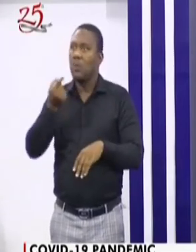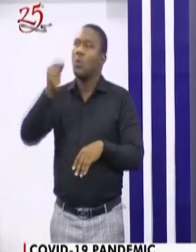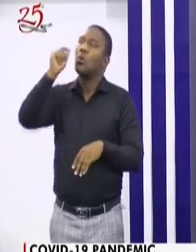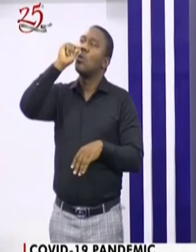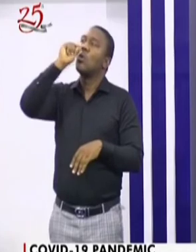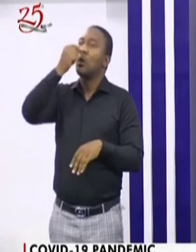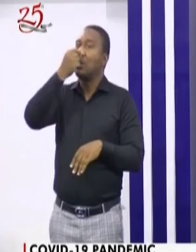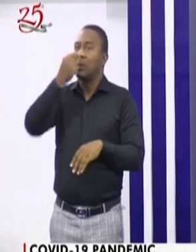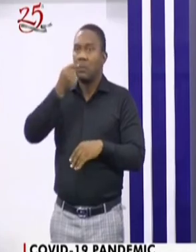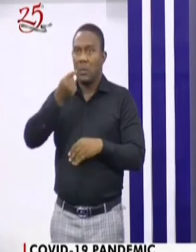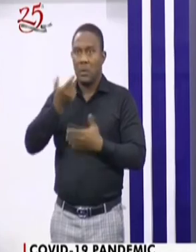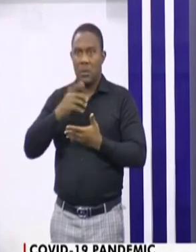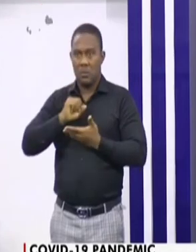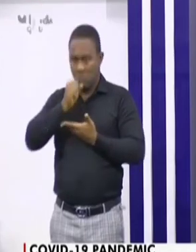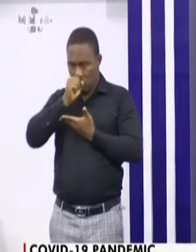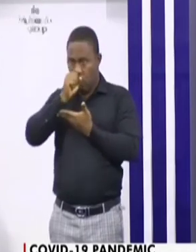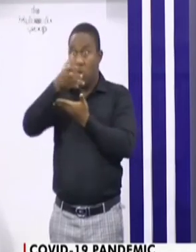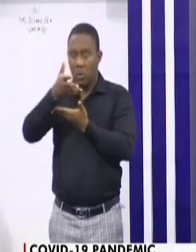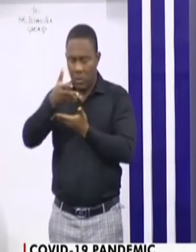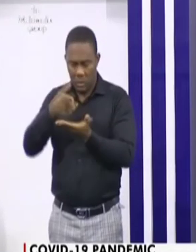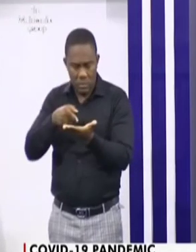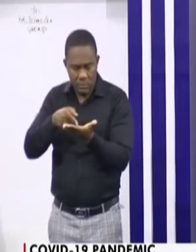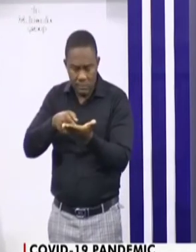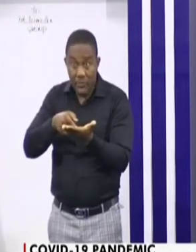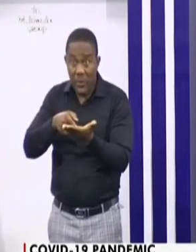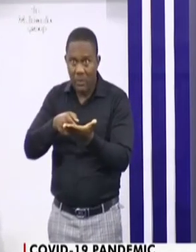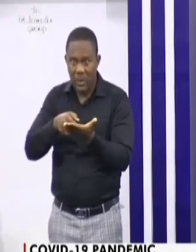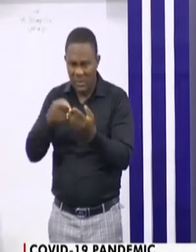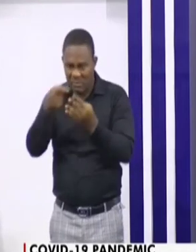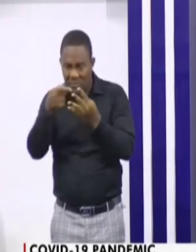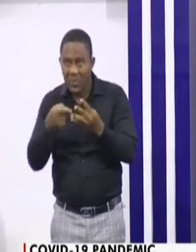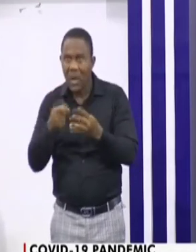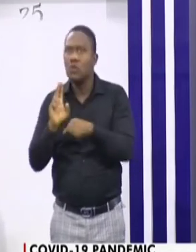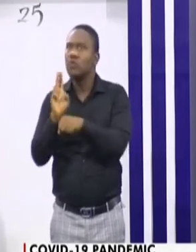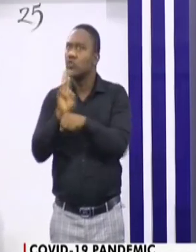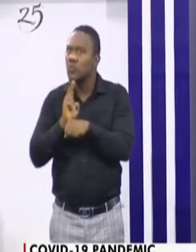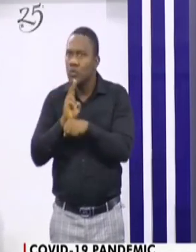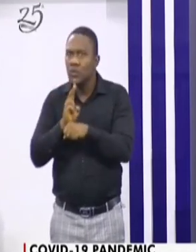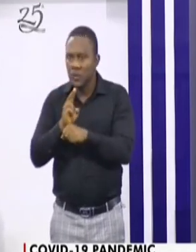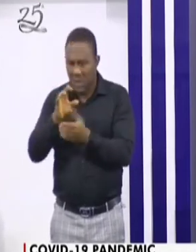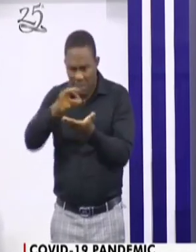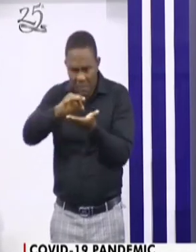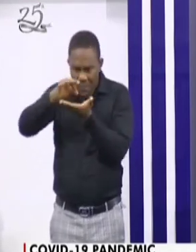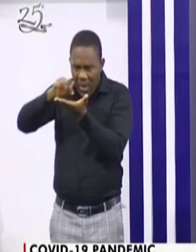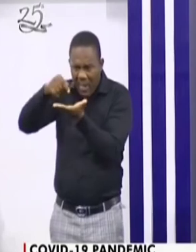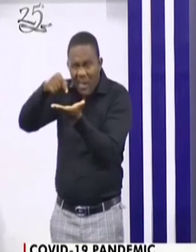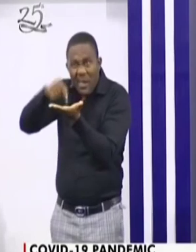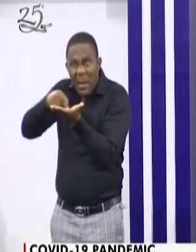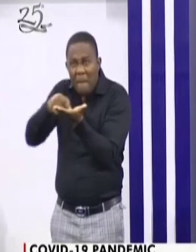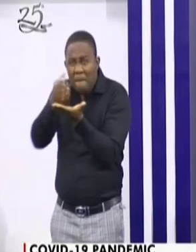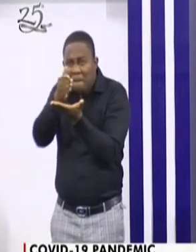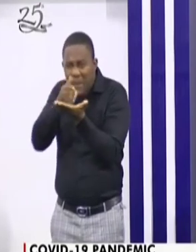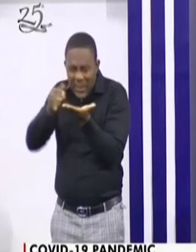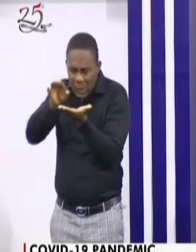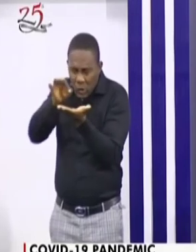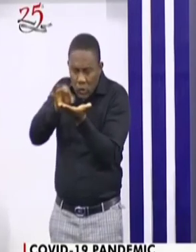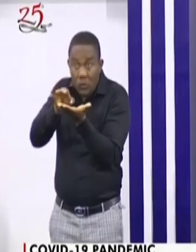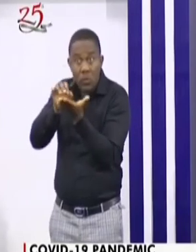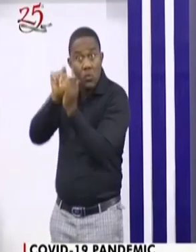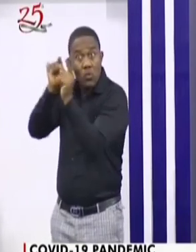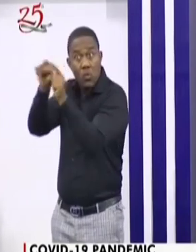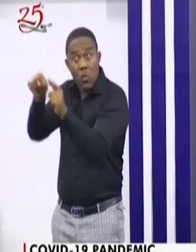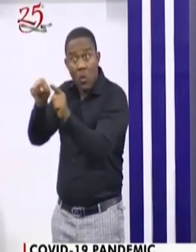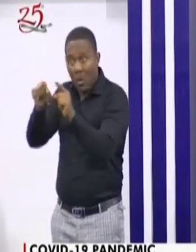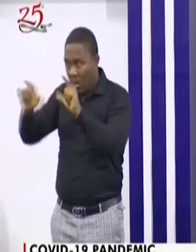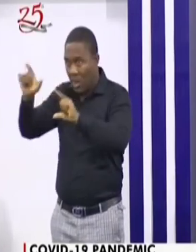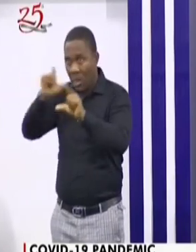and it's called nasal lavage. So these are the 4 types of specimens or samples that we have used in Ghana to test